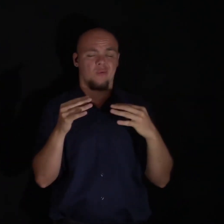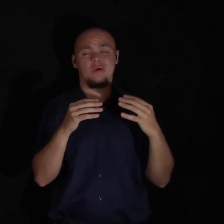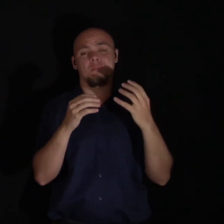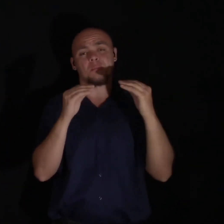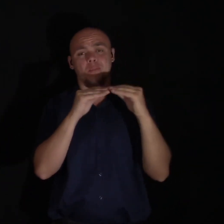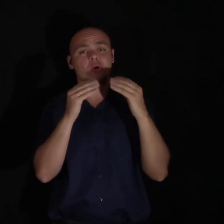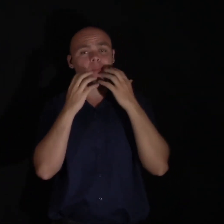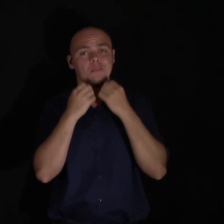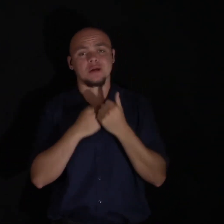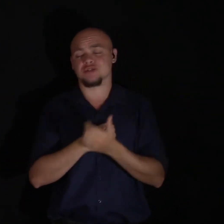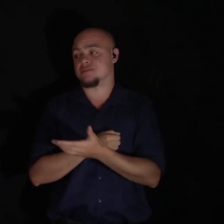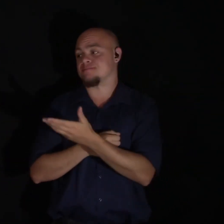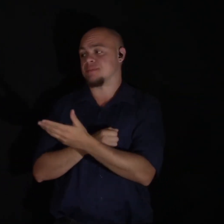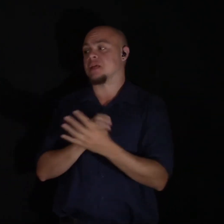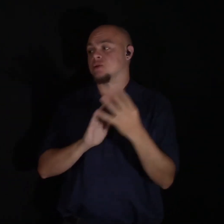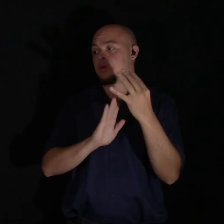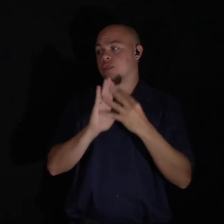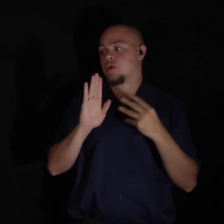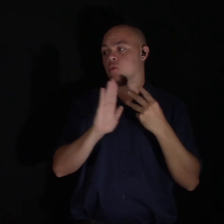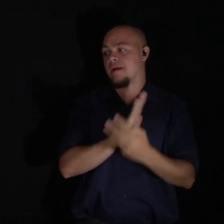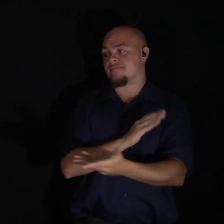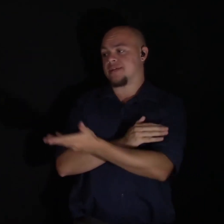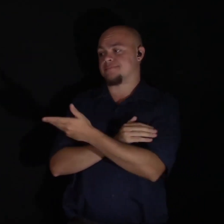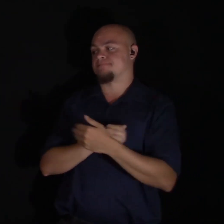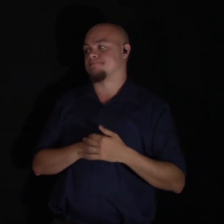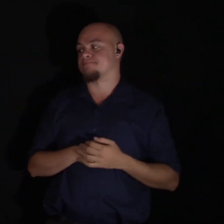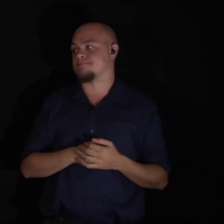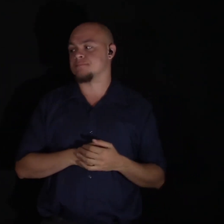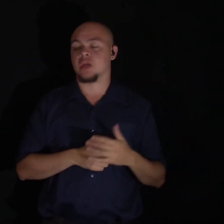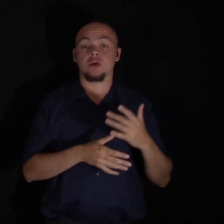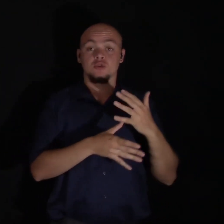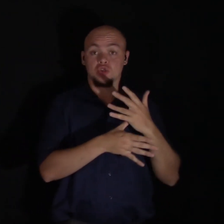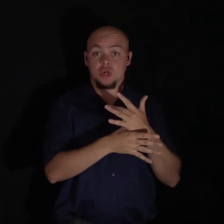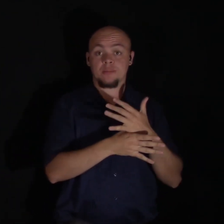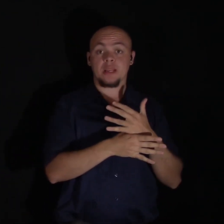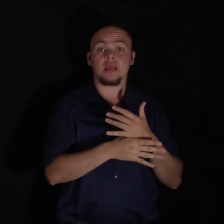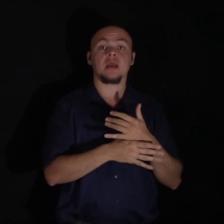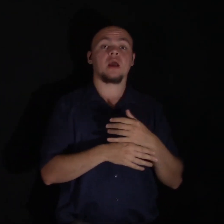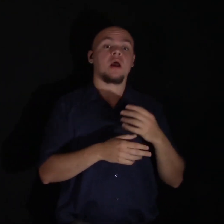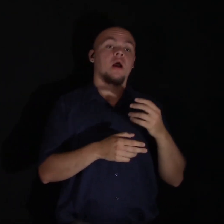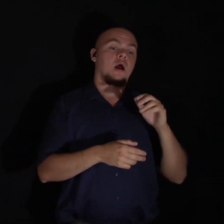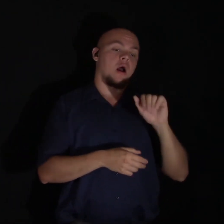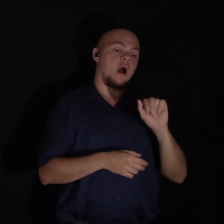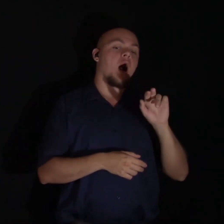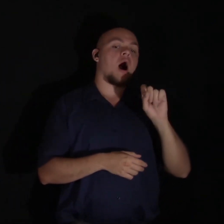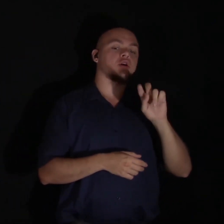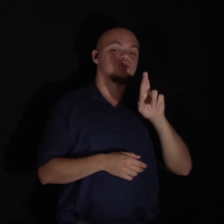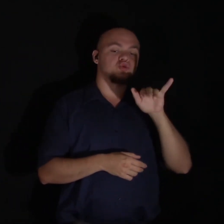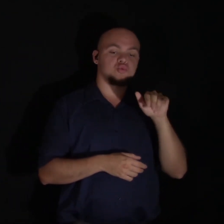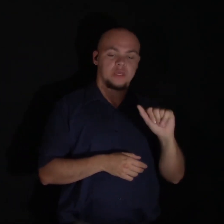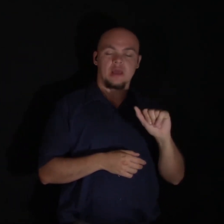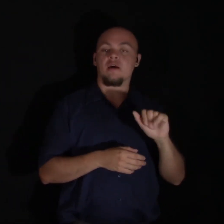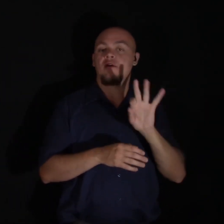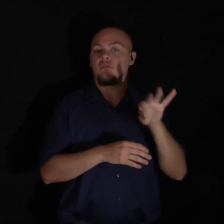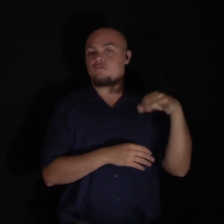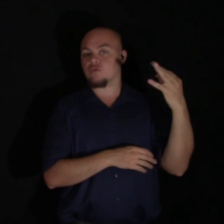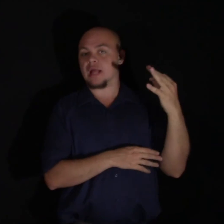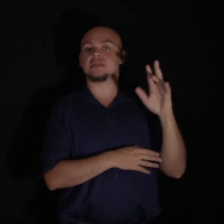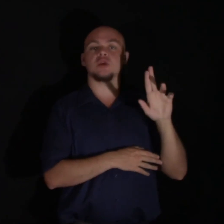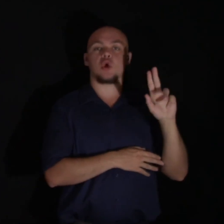That's what it looks like on a graph. There's Germany, Austria, France, and the UK, countries that were